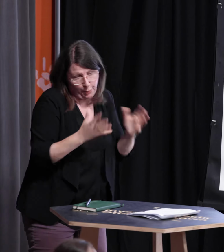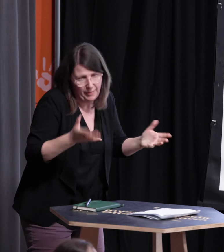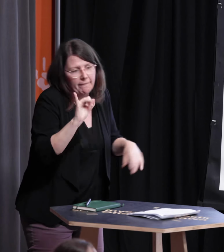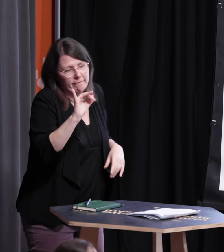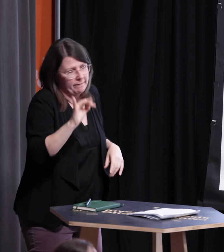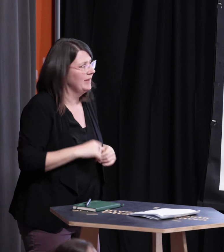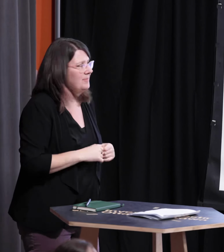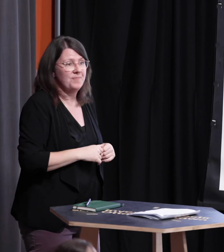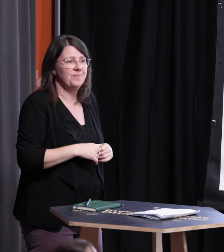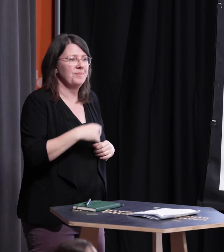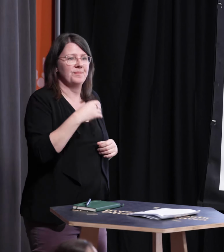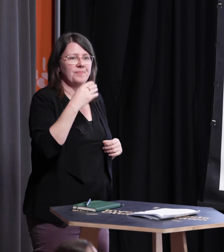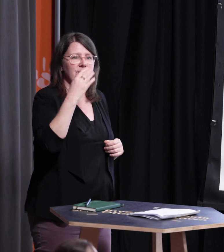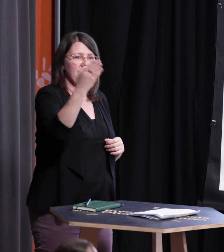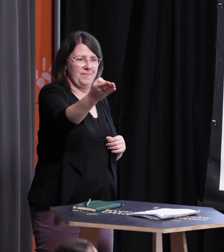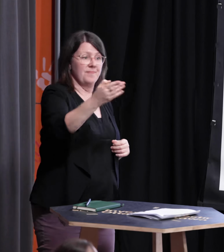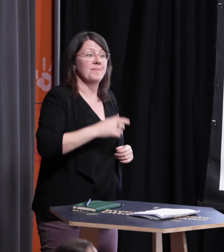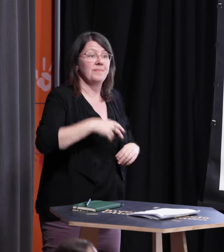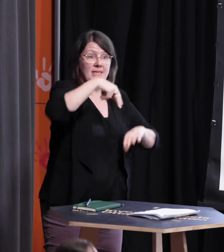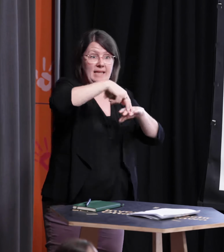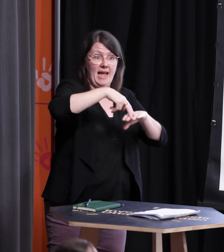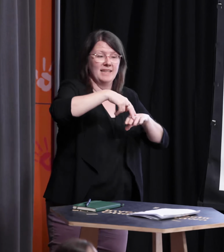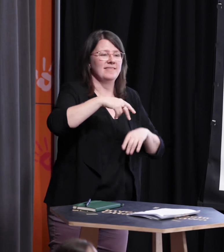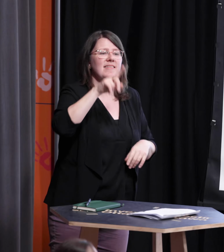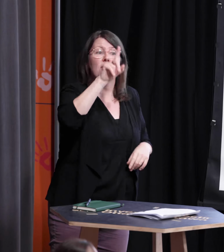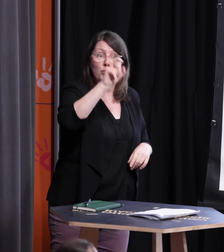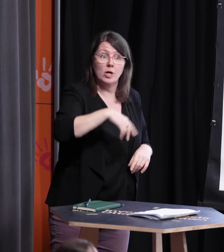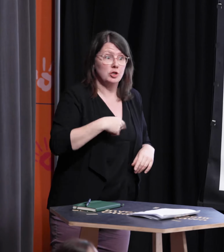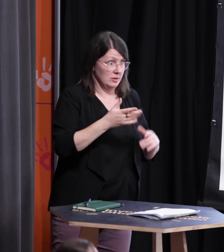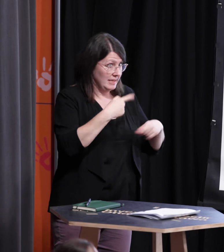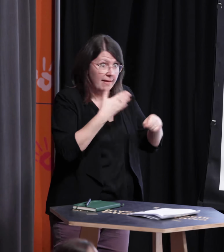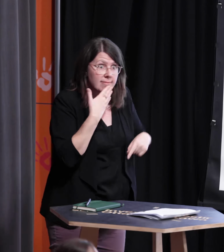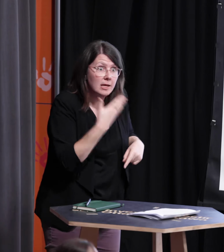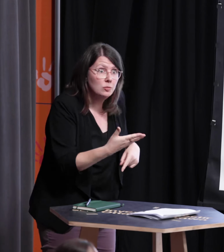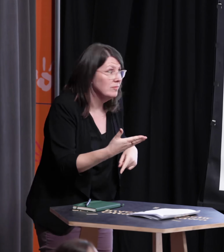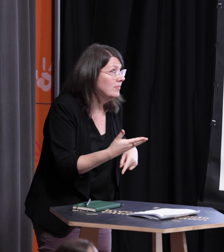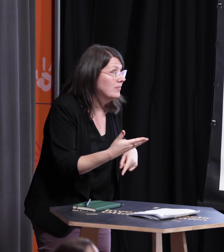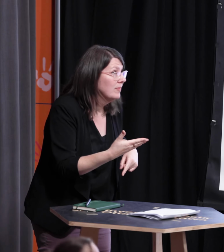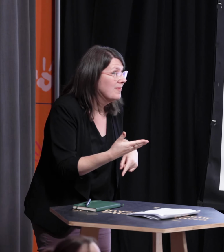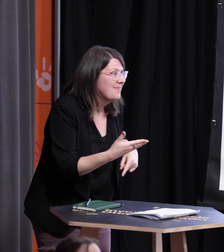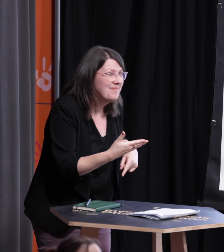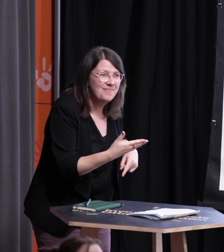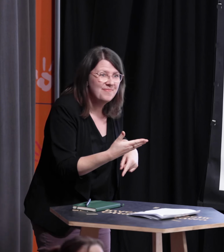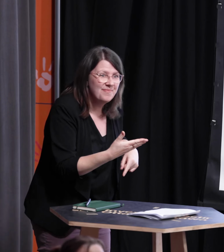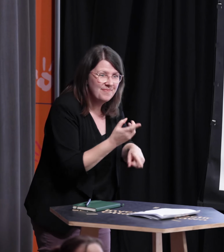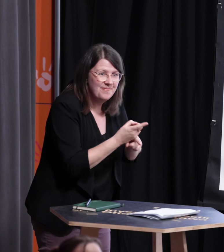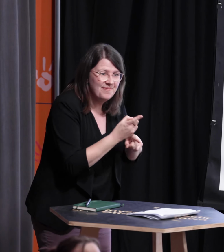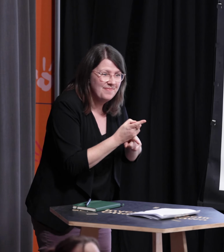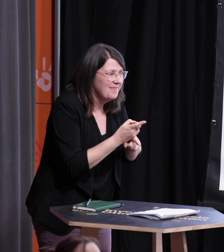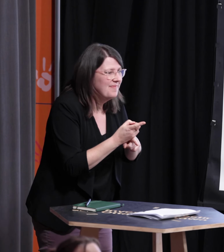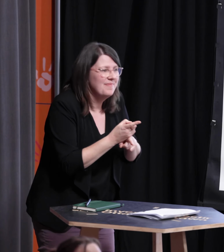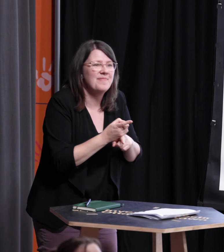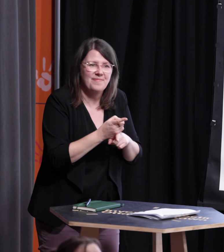I've got a question. Thank you. Is this the sign for thank you? Thank you very much. You got